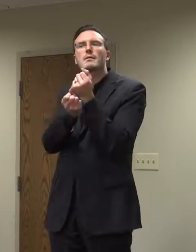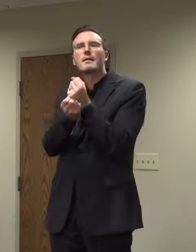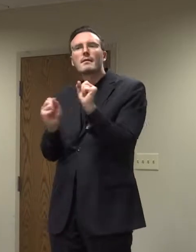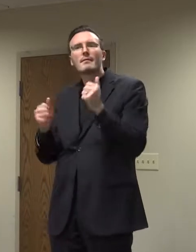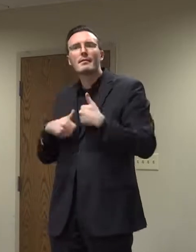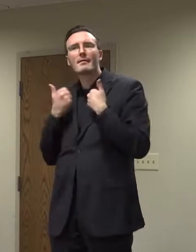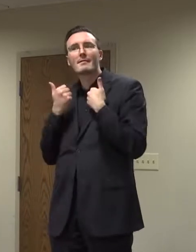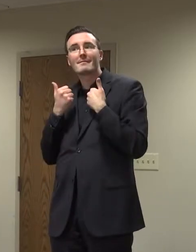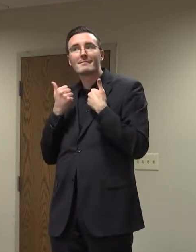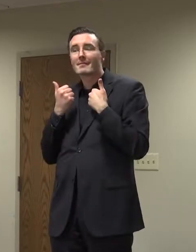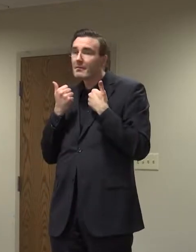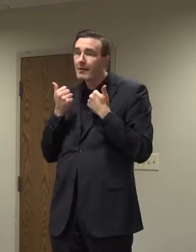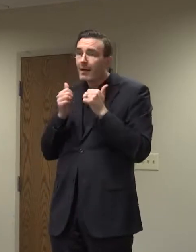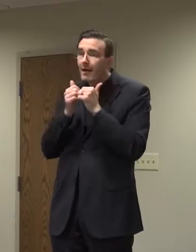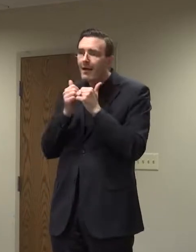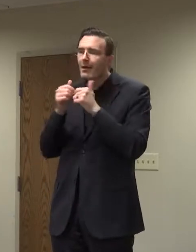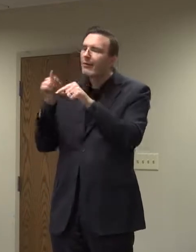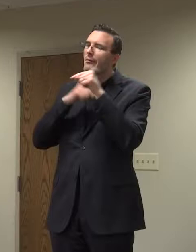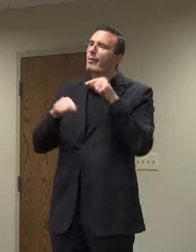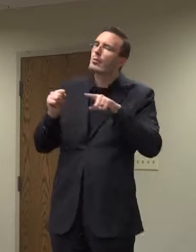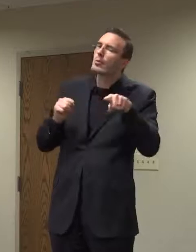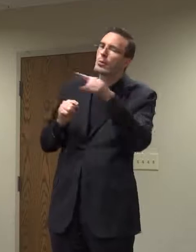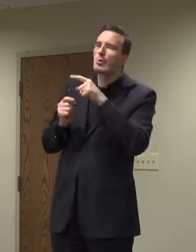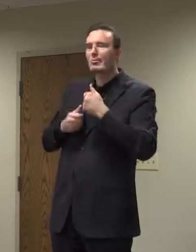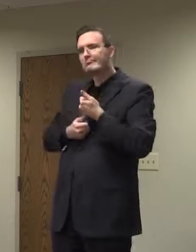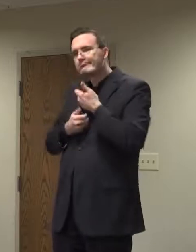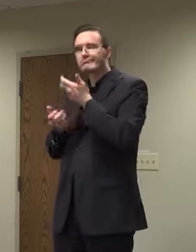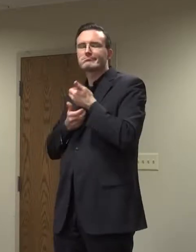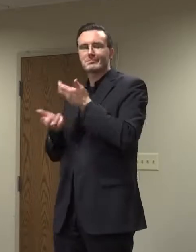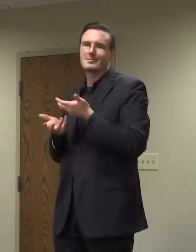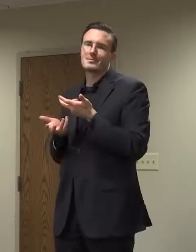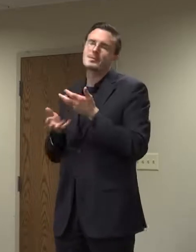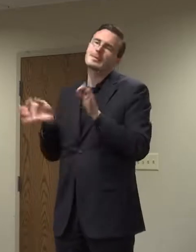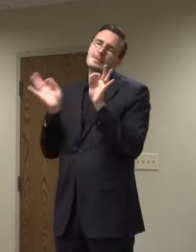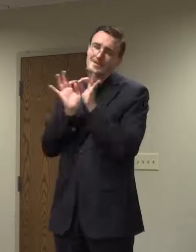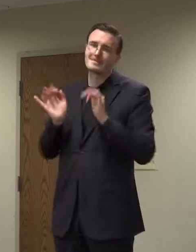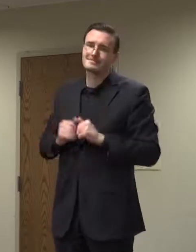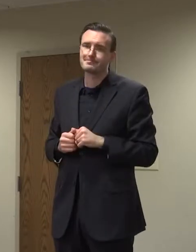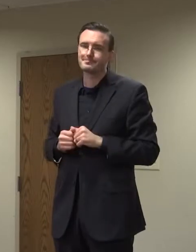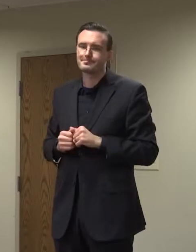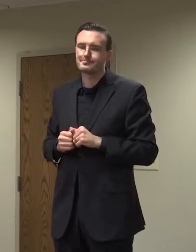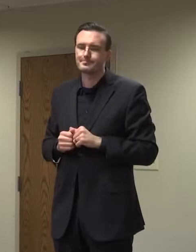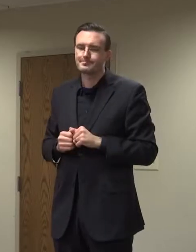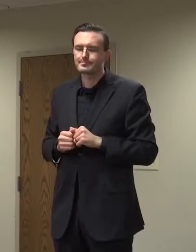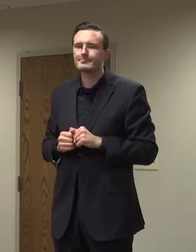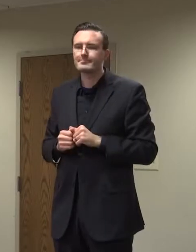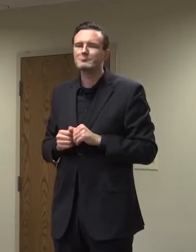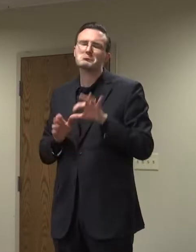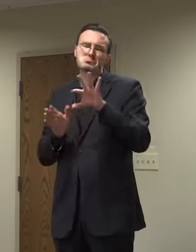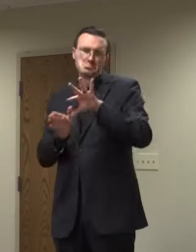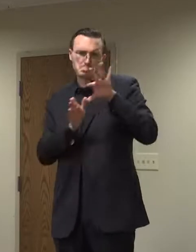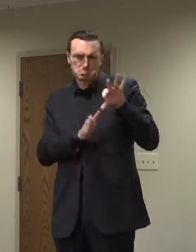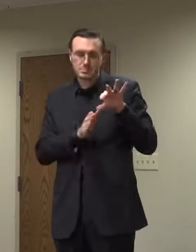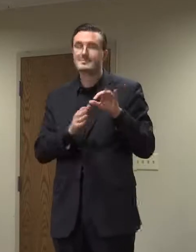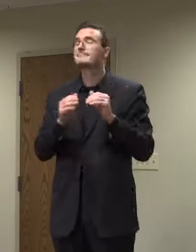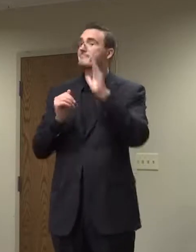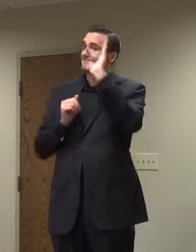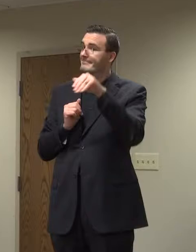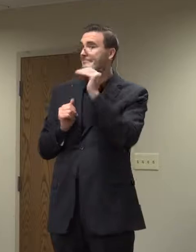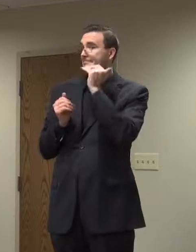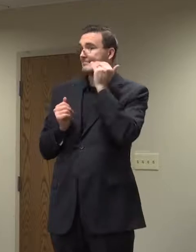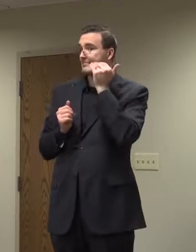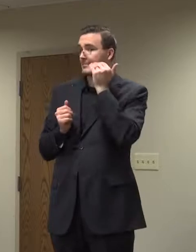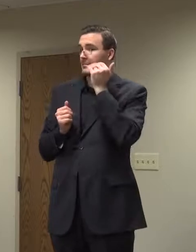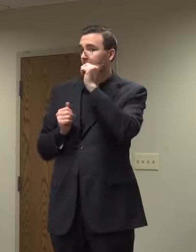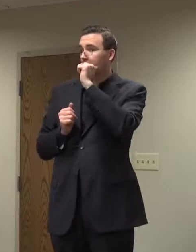for routine business as a governmental entity tomorrow on Election Day, and we encourage everyone who has not yet voted to vote, both of our election authorities